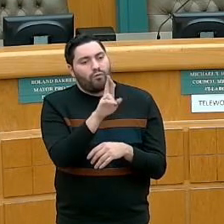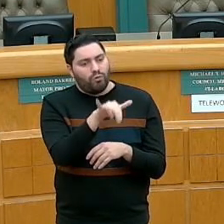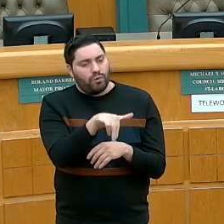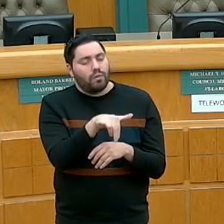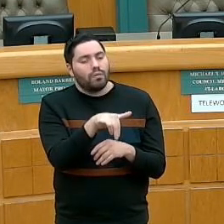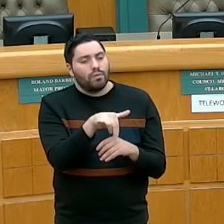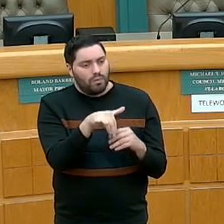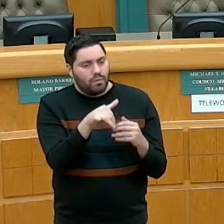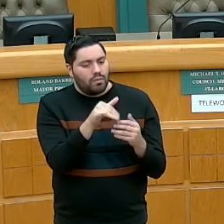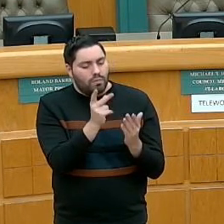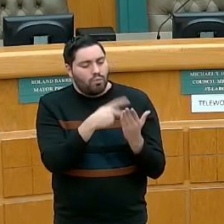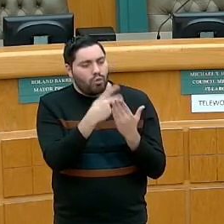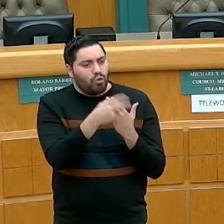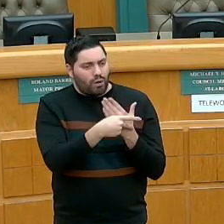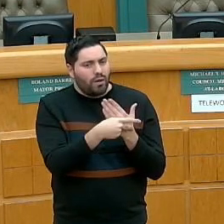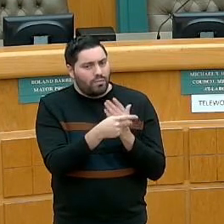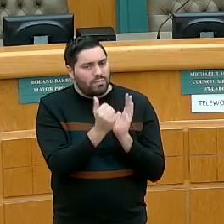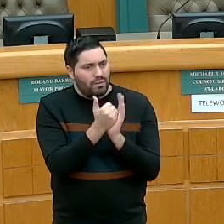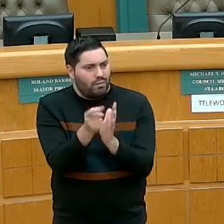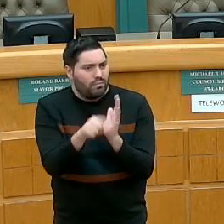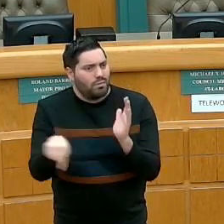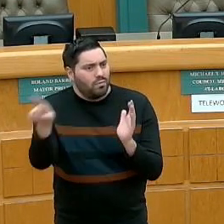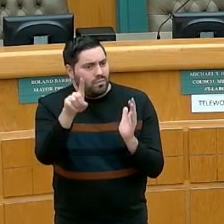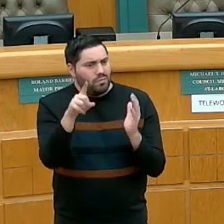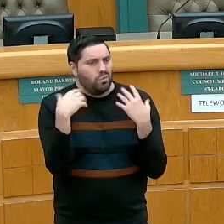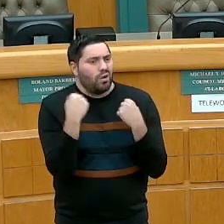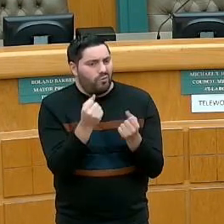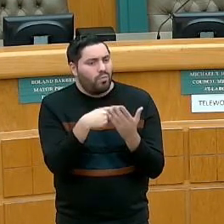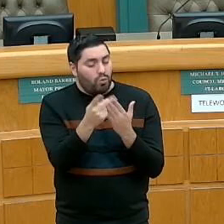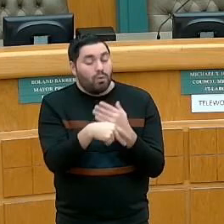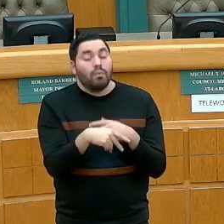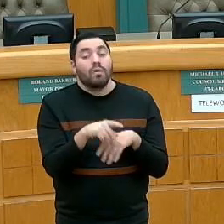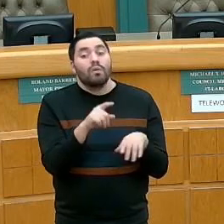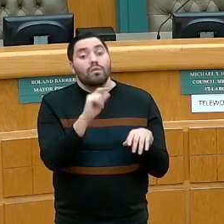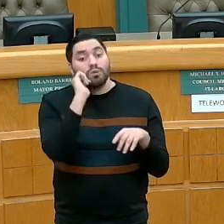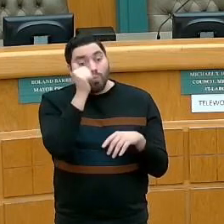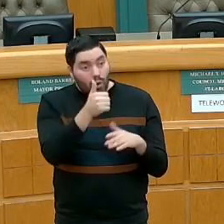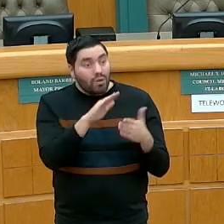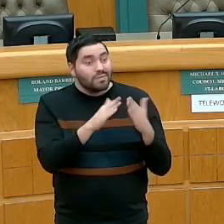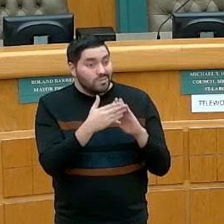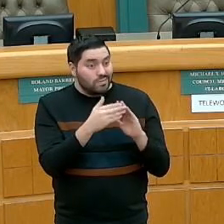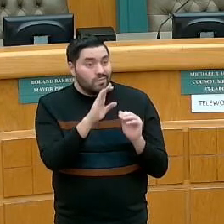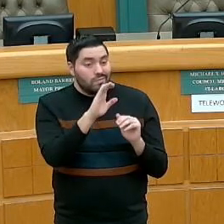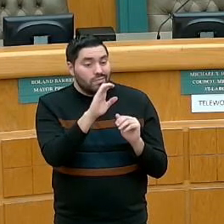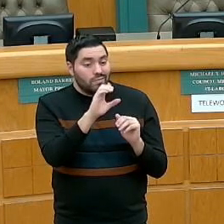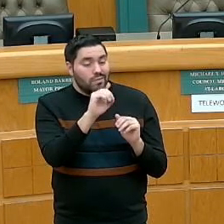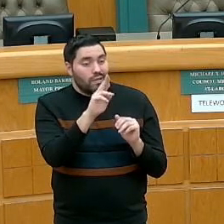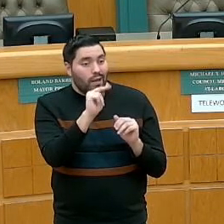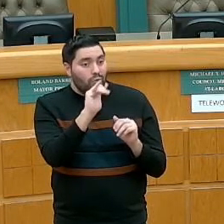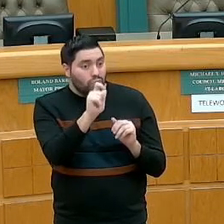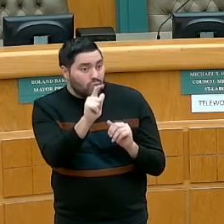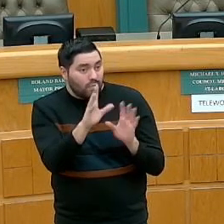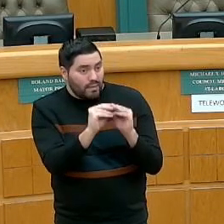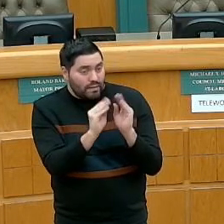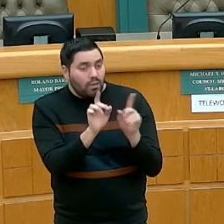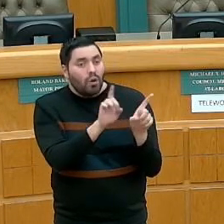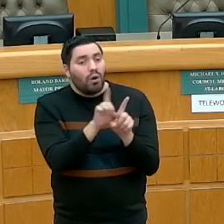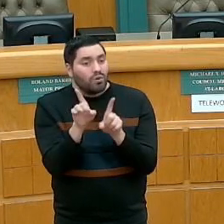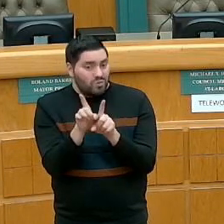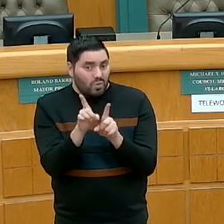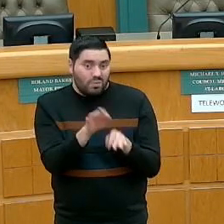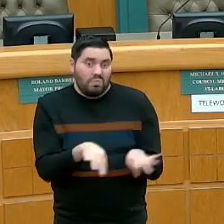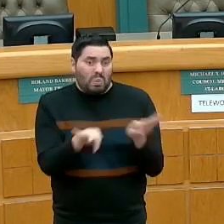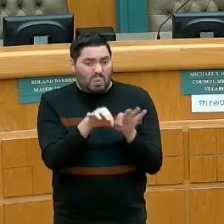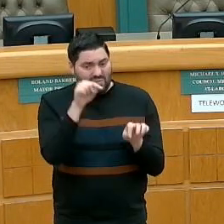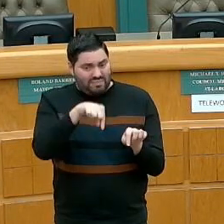tomorrow. And tomorrow at the City Council meeting, and then after there'll be much more information, but this is an important one for those